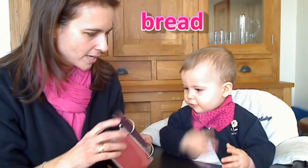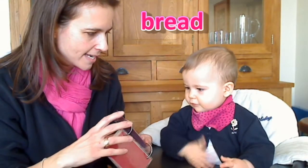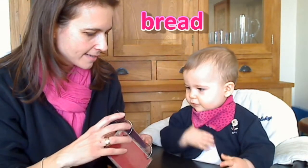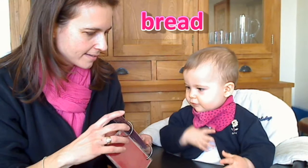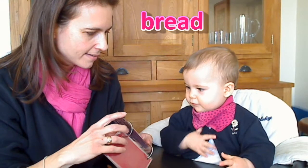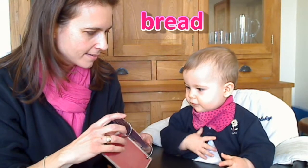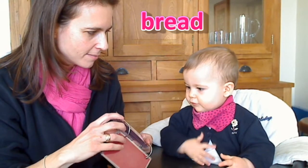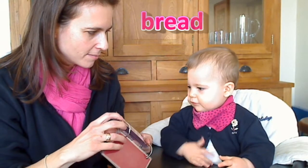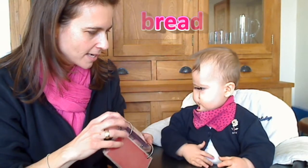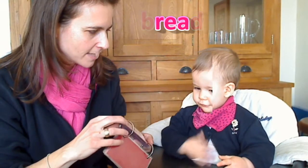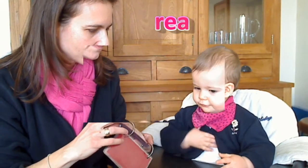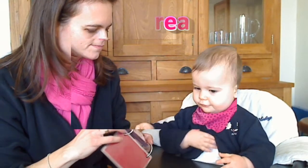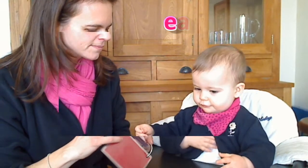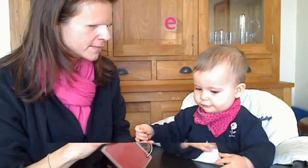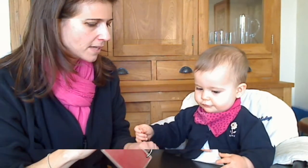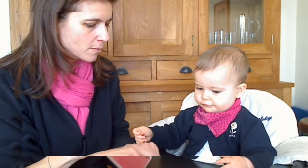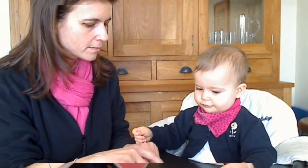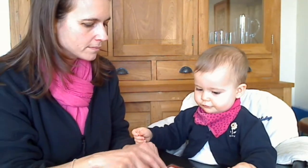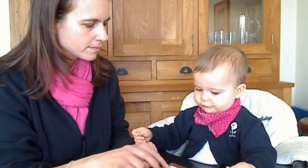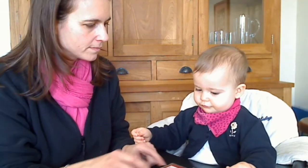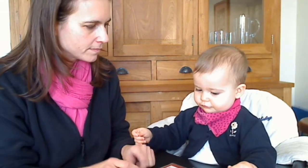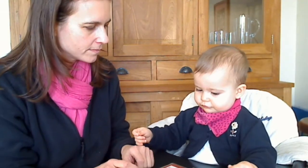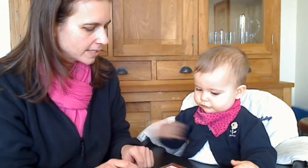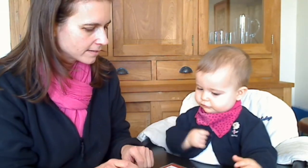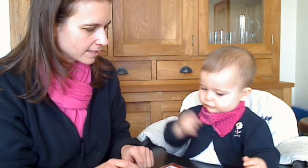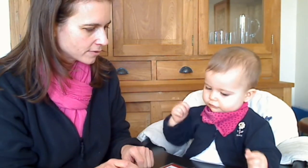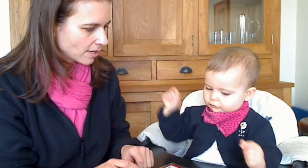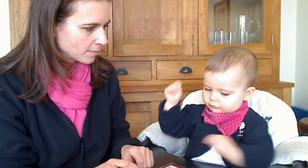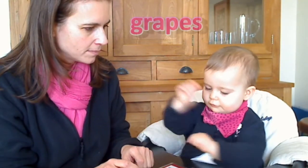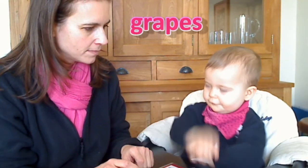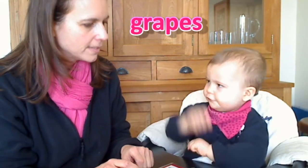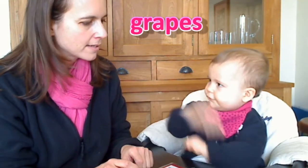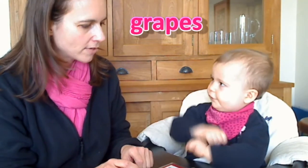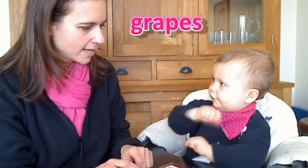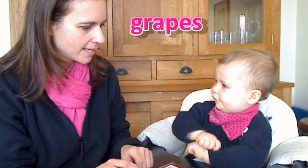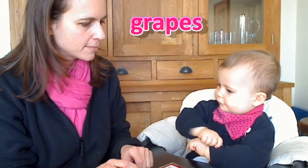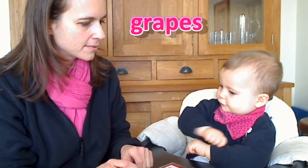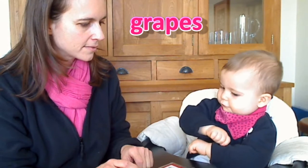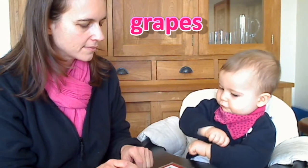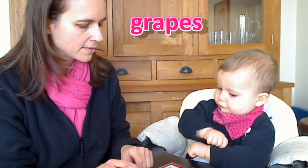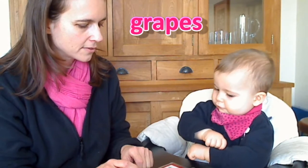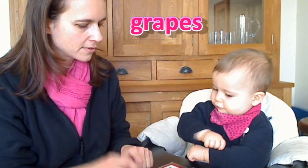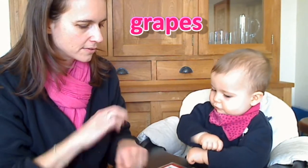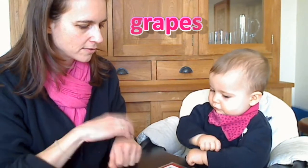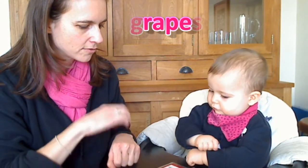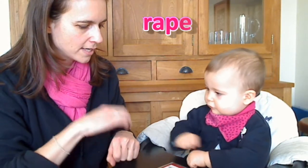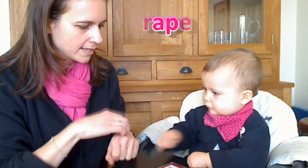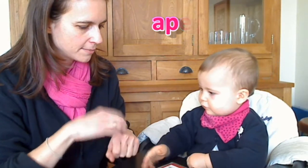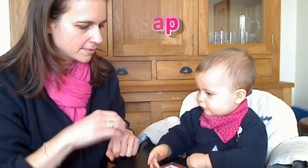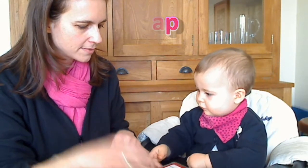bread. Bread. Trauben. Wie geht es eigentlich mit Trauben? Grapes. Very good. Grapes.